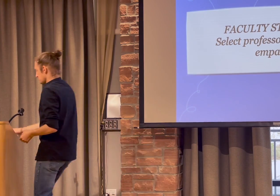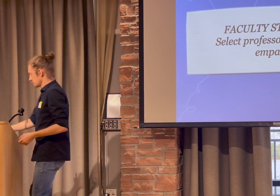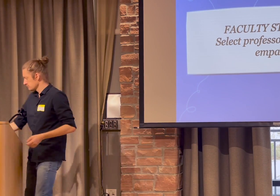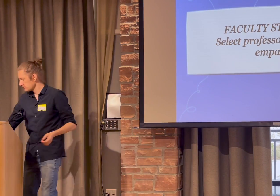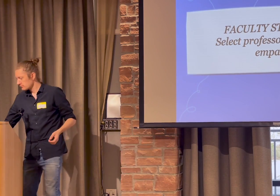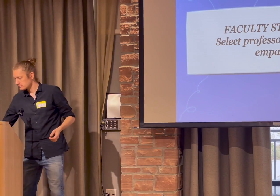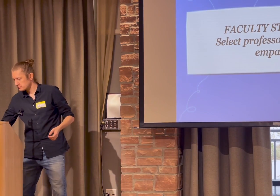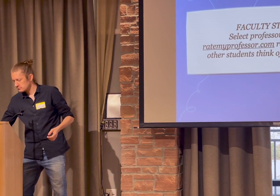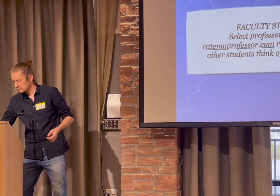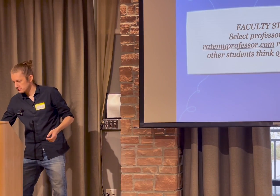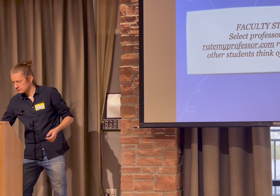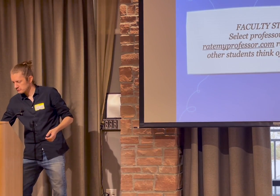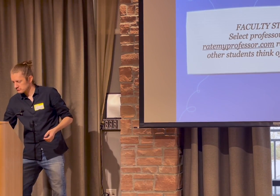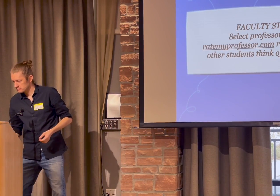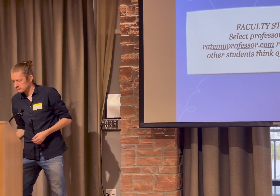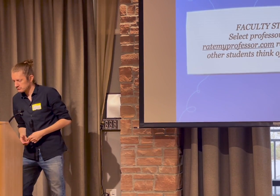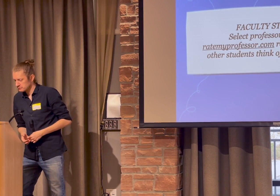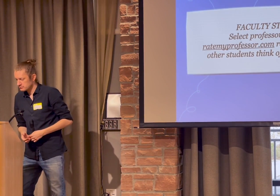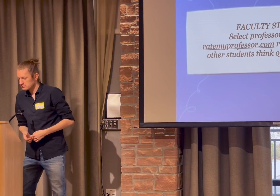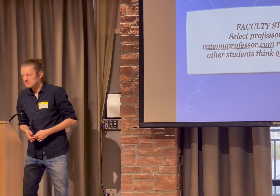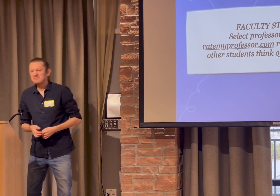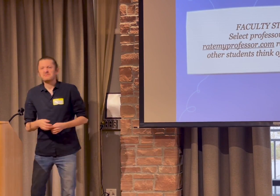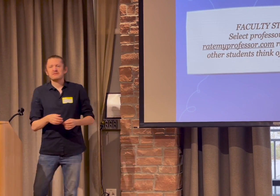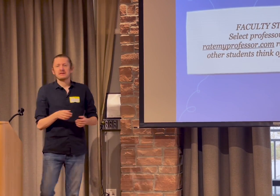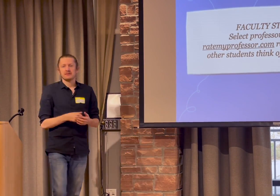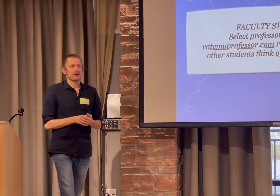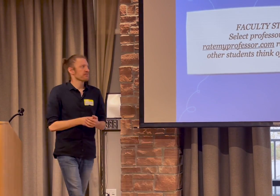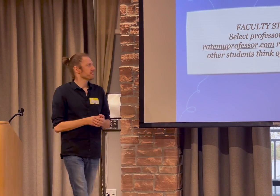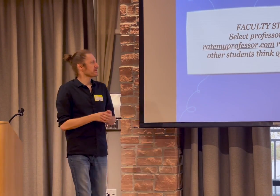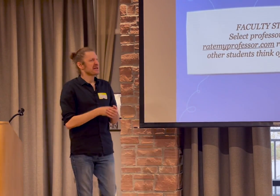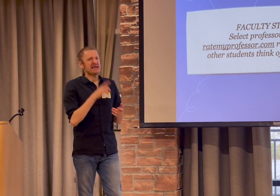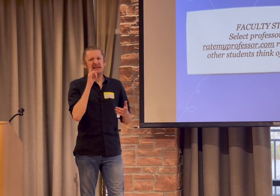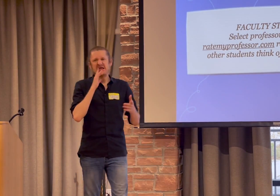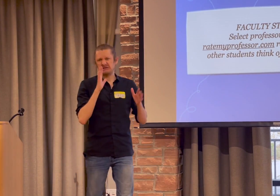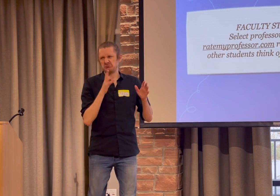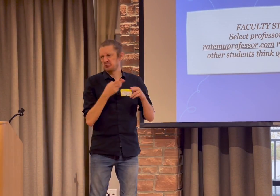easily identify which professors are the most empathetic.